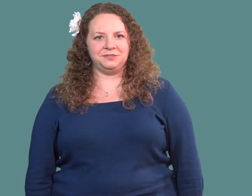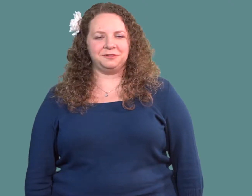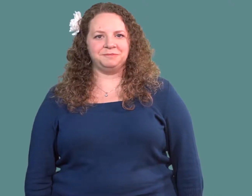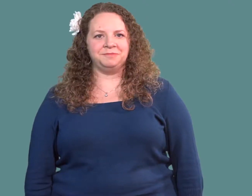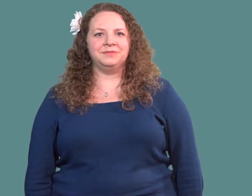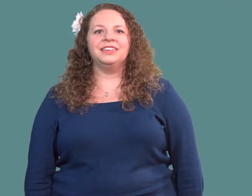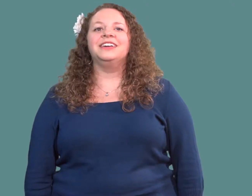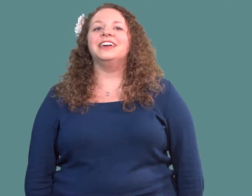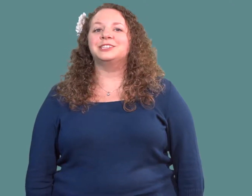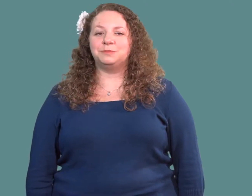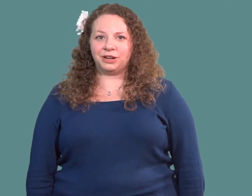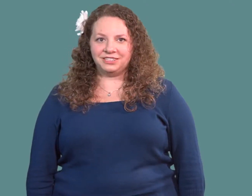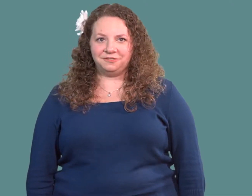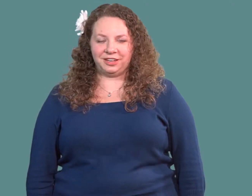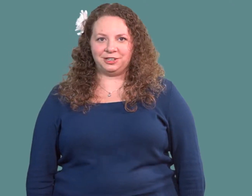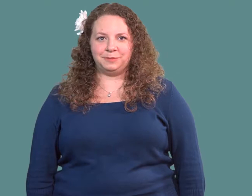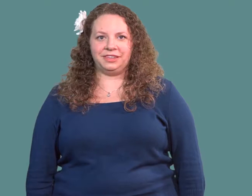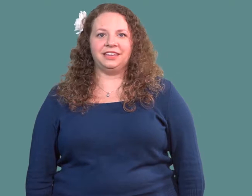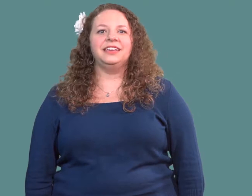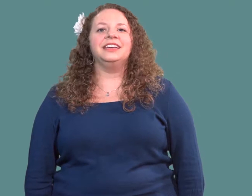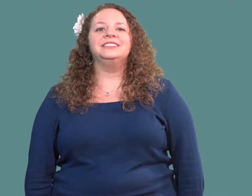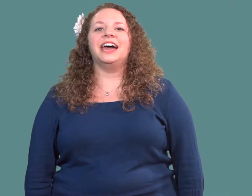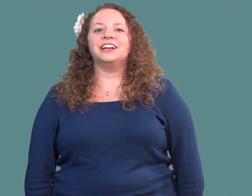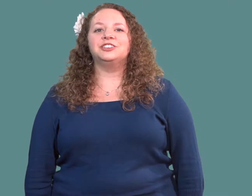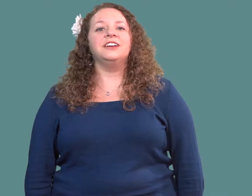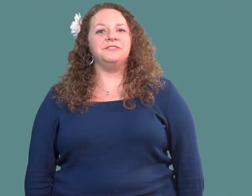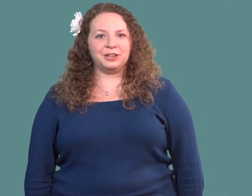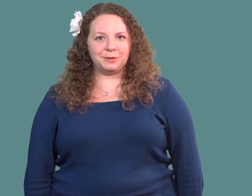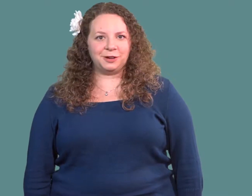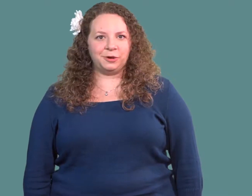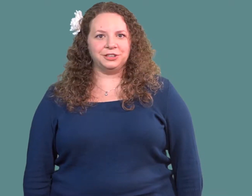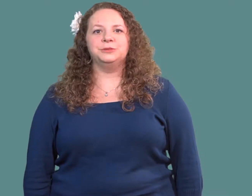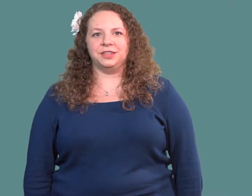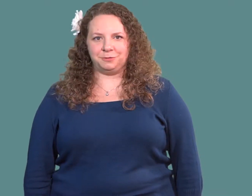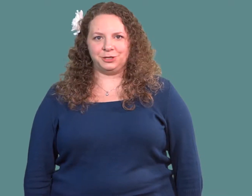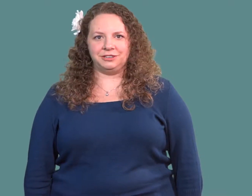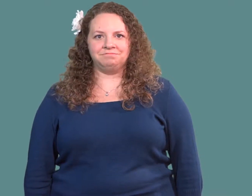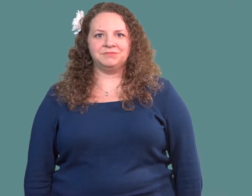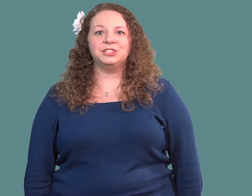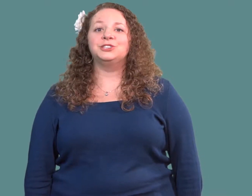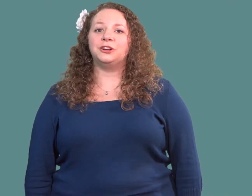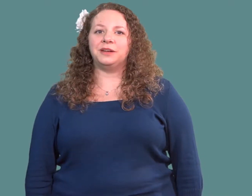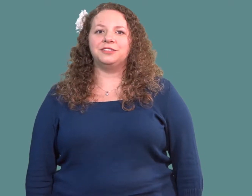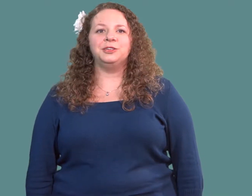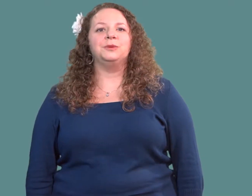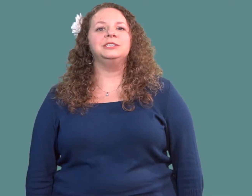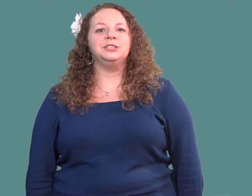receptive. Expressive fingerspelling is the action of fingerspelling a word to another person. To start with, you want to be sure